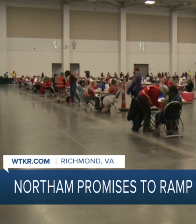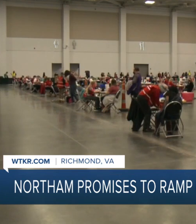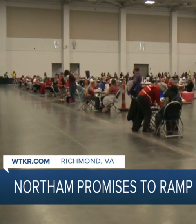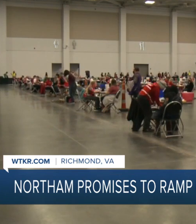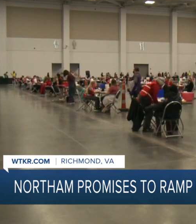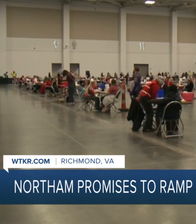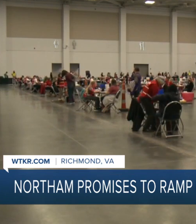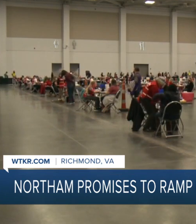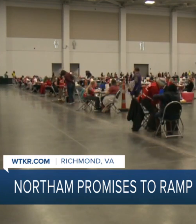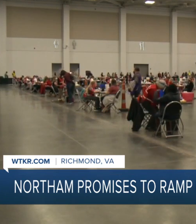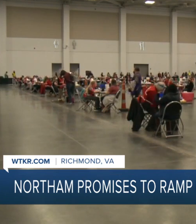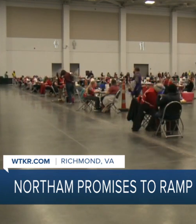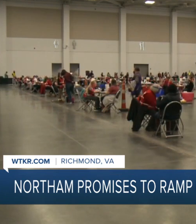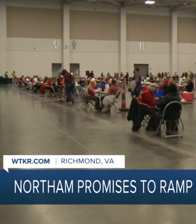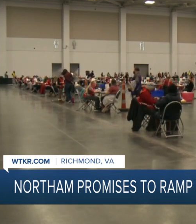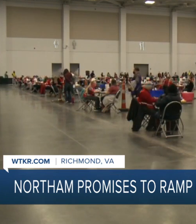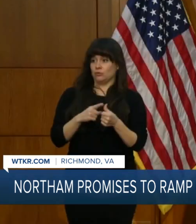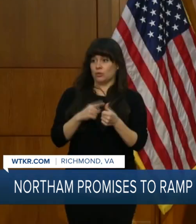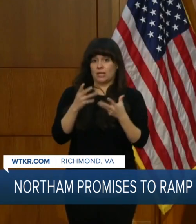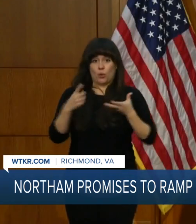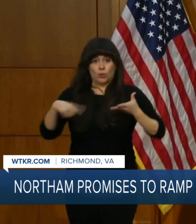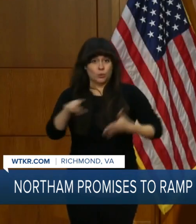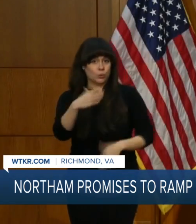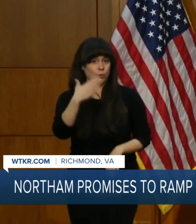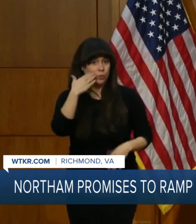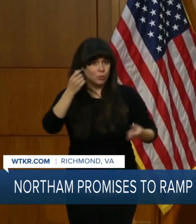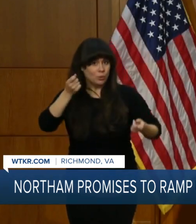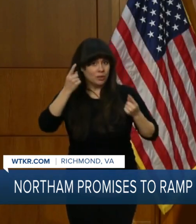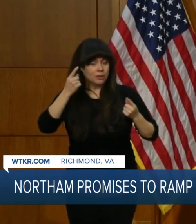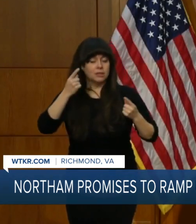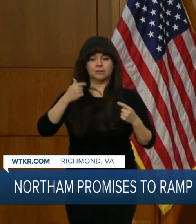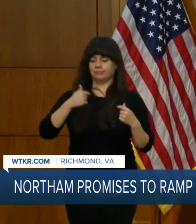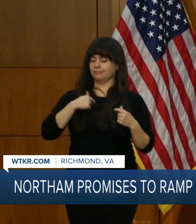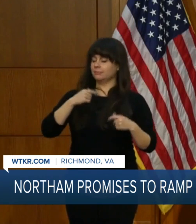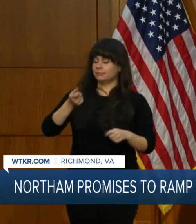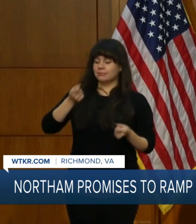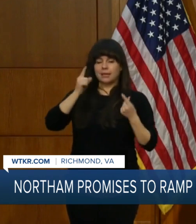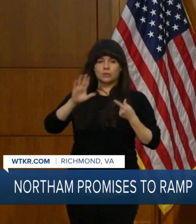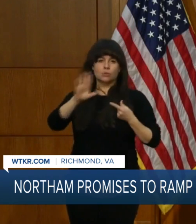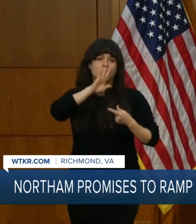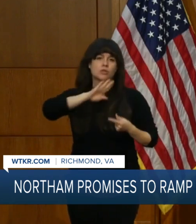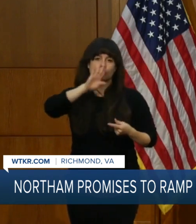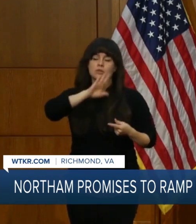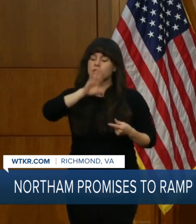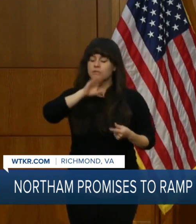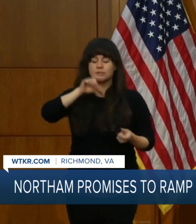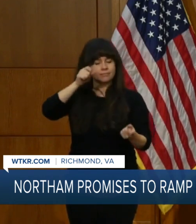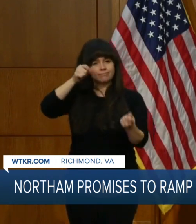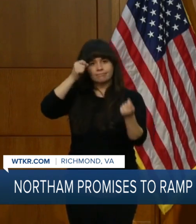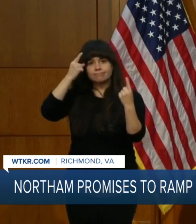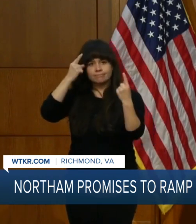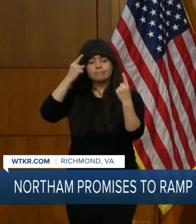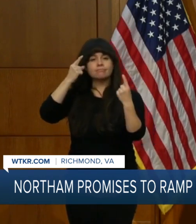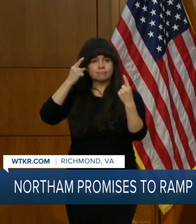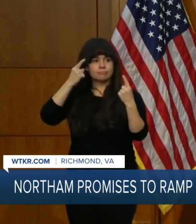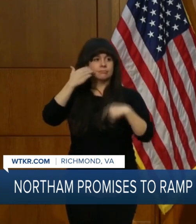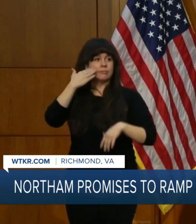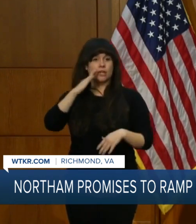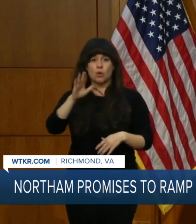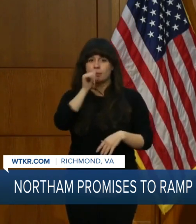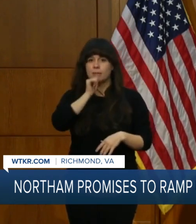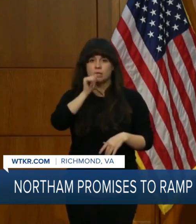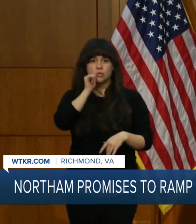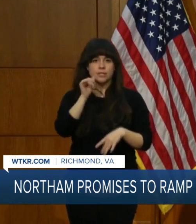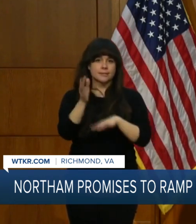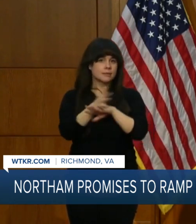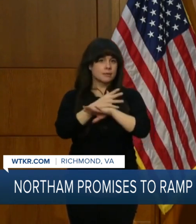get a vaccine but aren't able to get one right now. I understand your frustration. I know you're out of patience, and